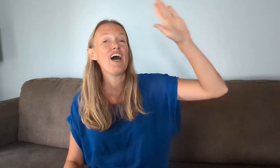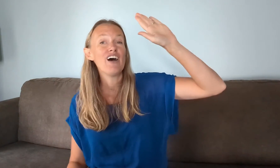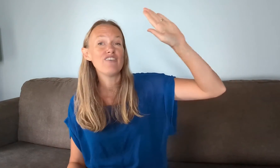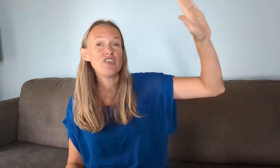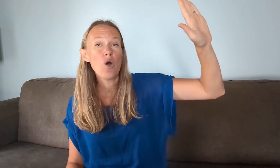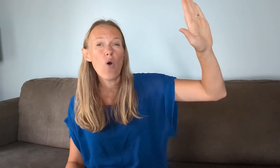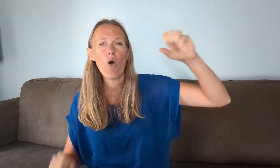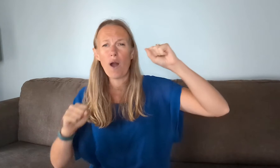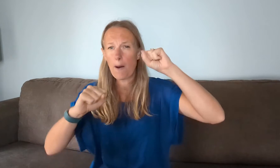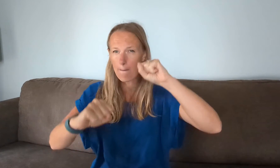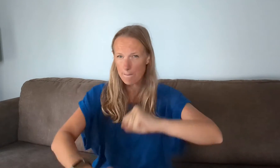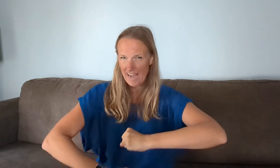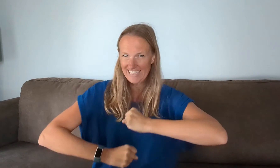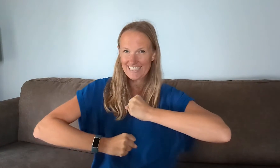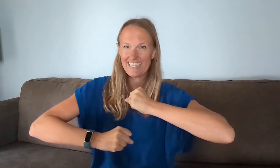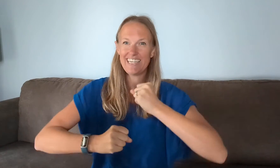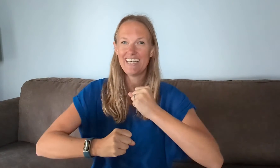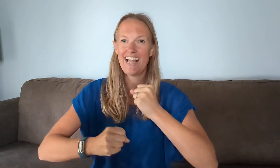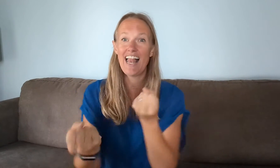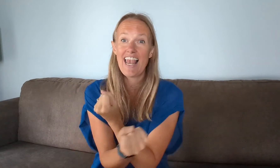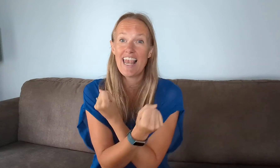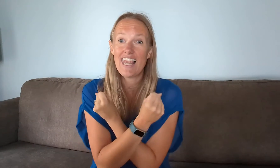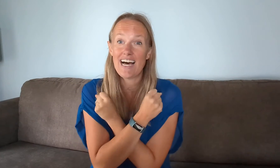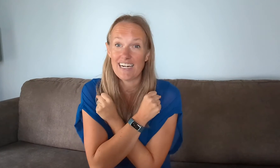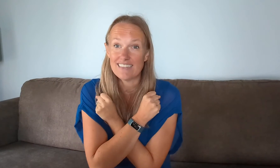of your mighty love.